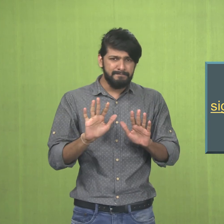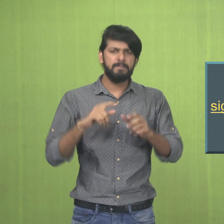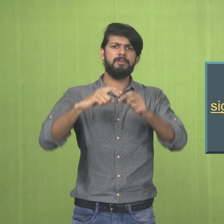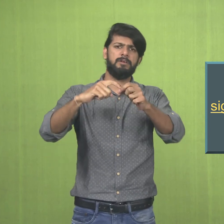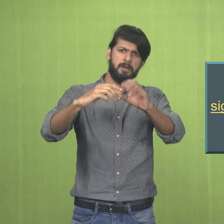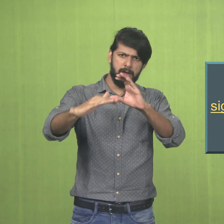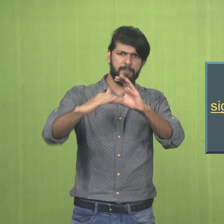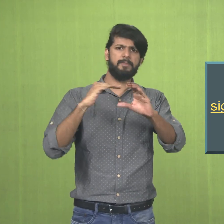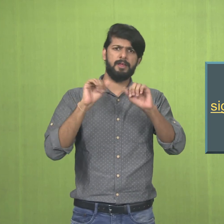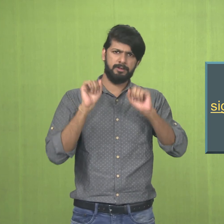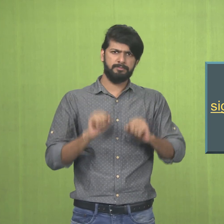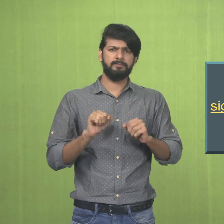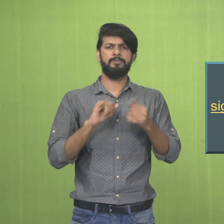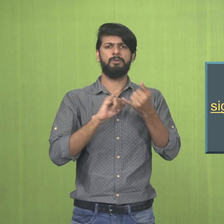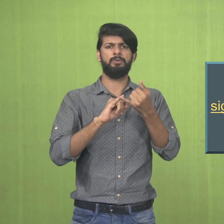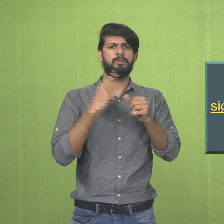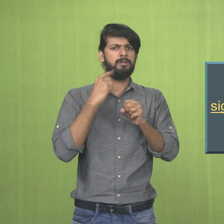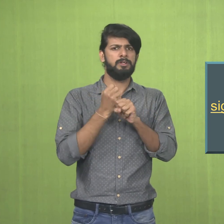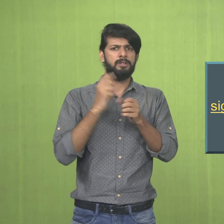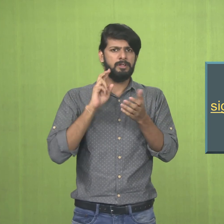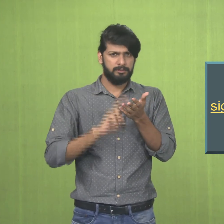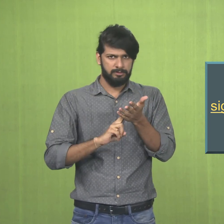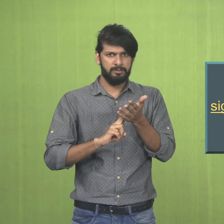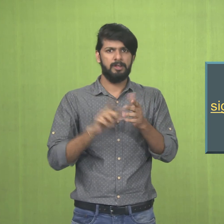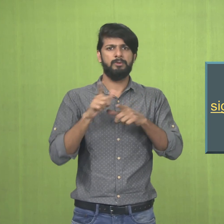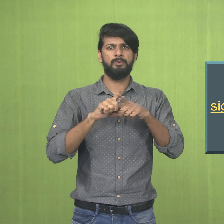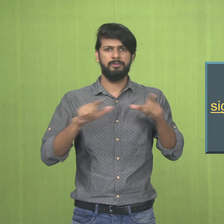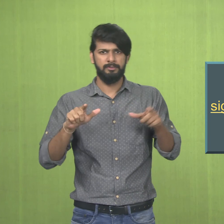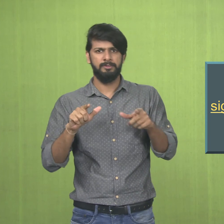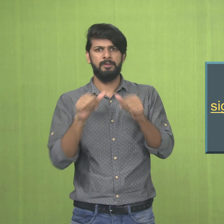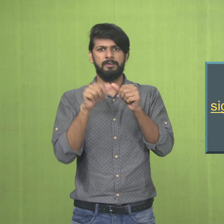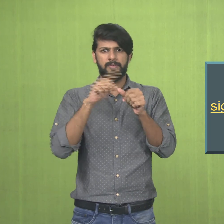If you have any queries, please email us at